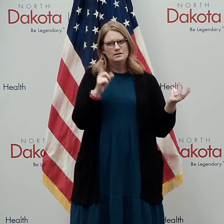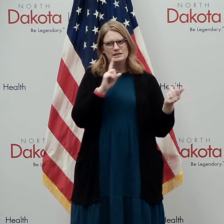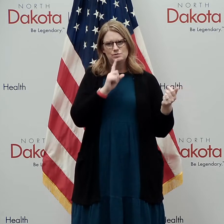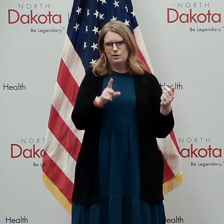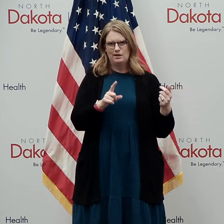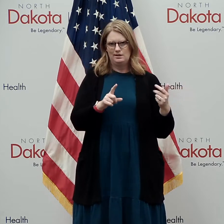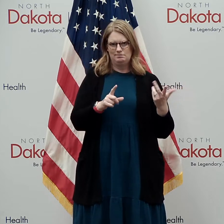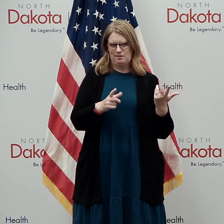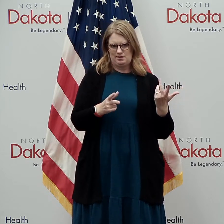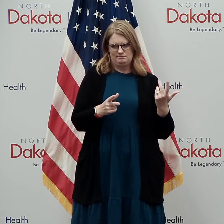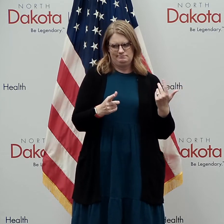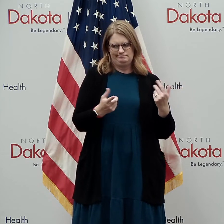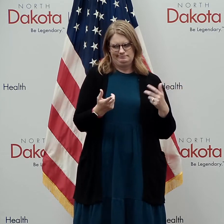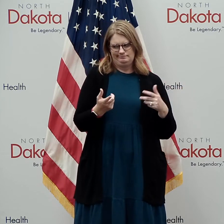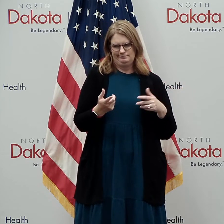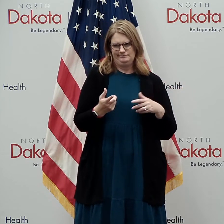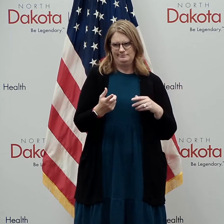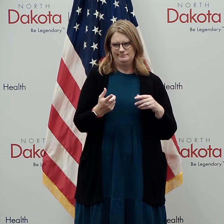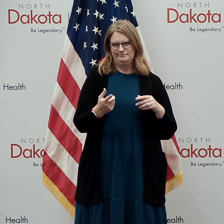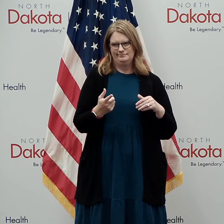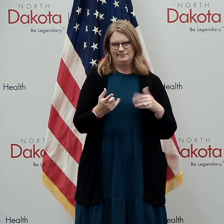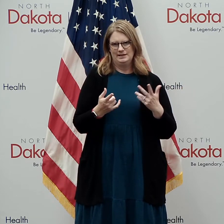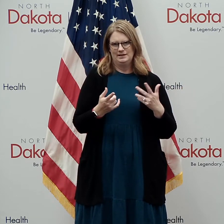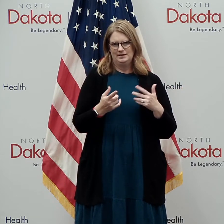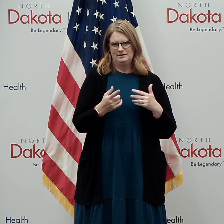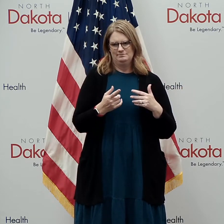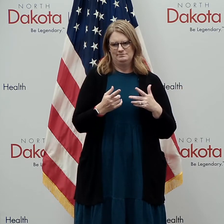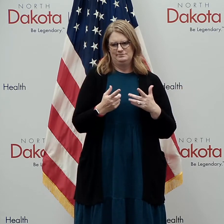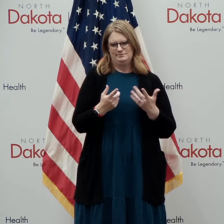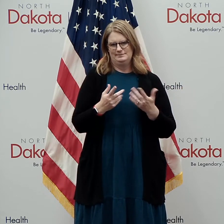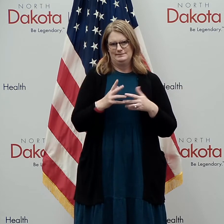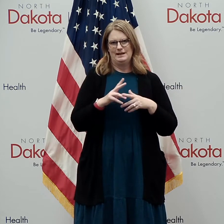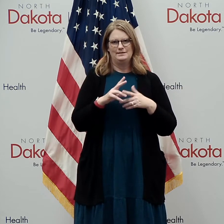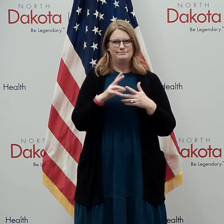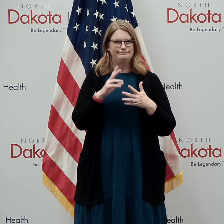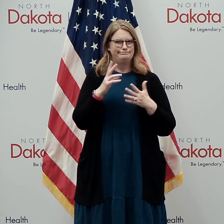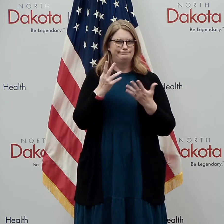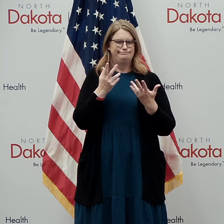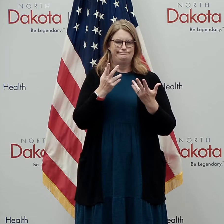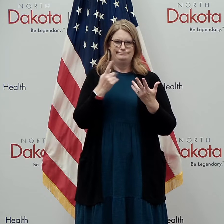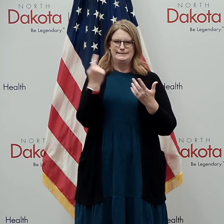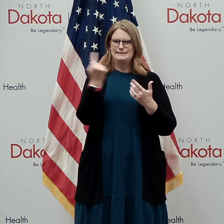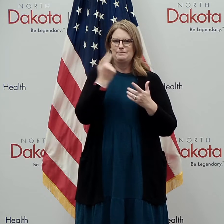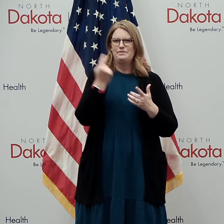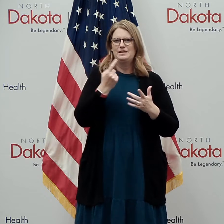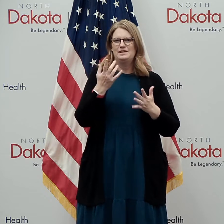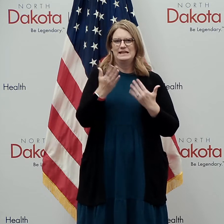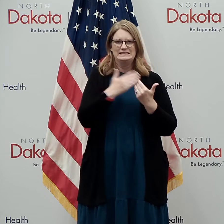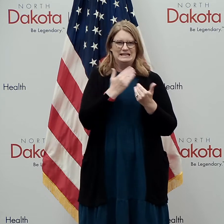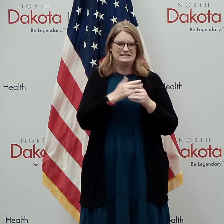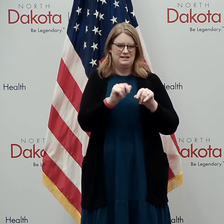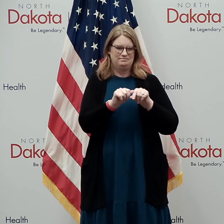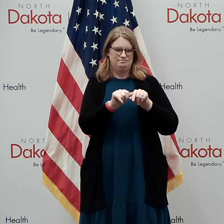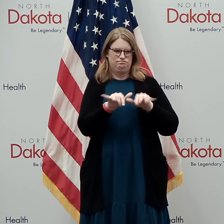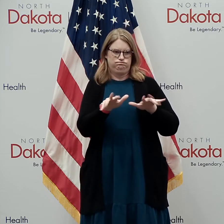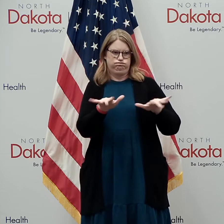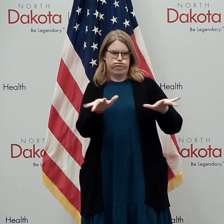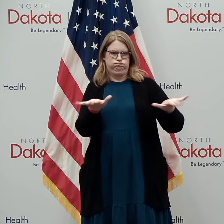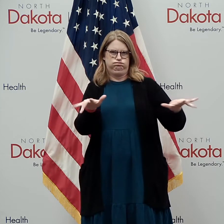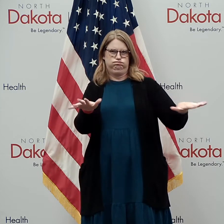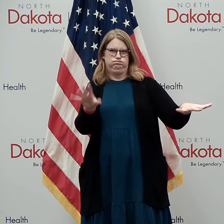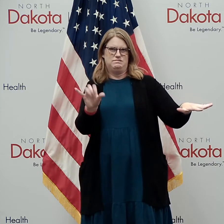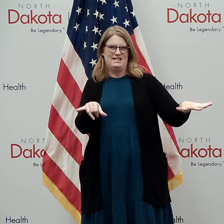tackling in any kind of pandemic or highly transmissible disease